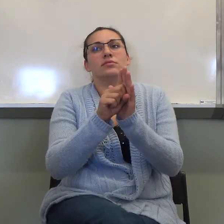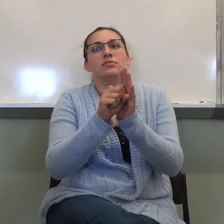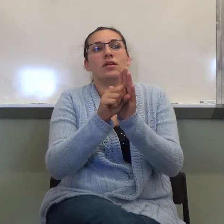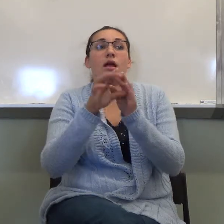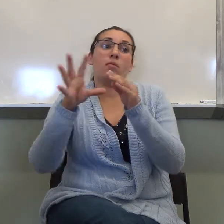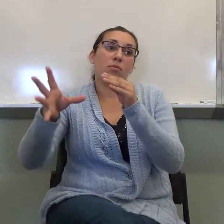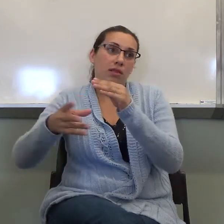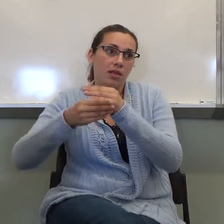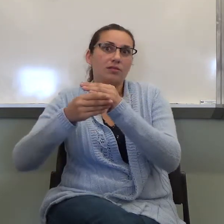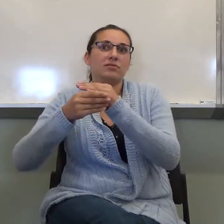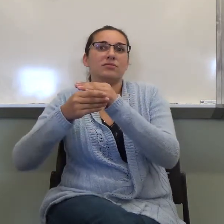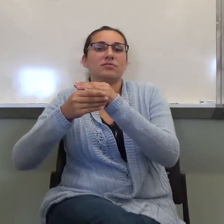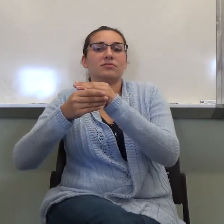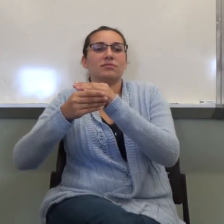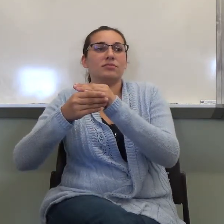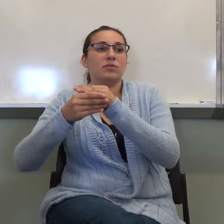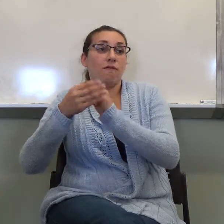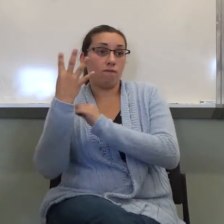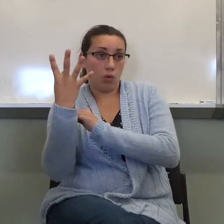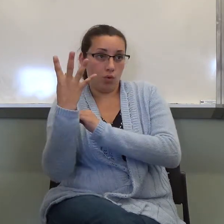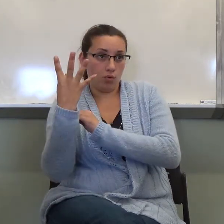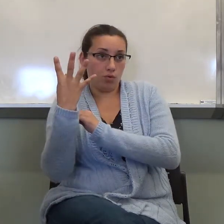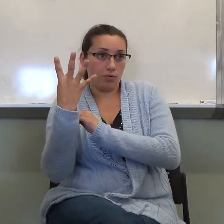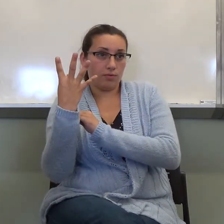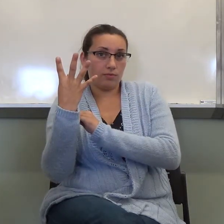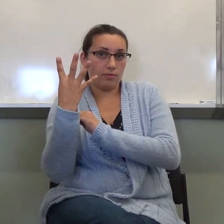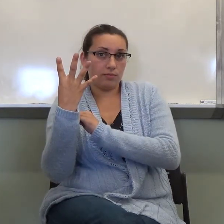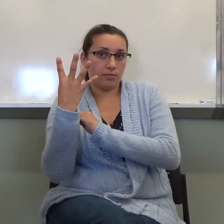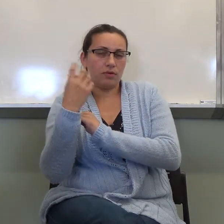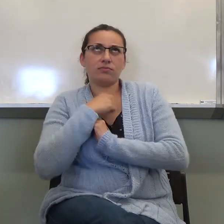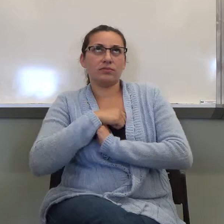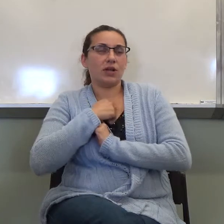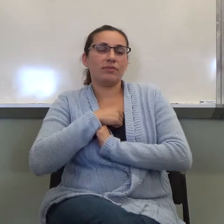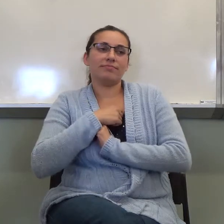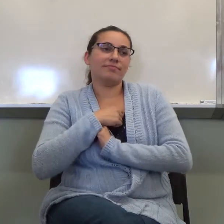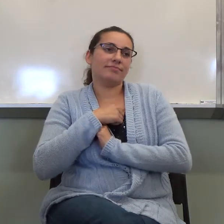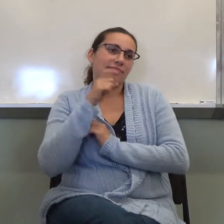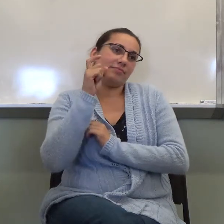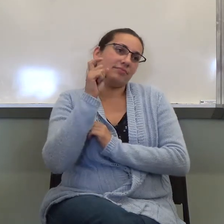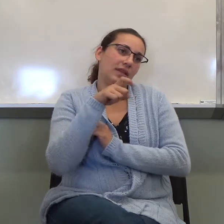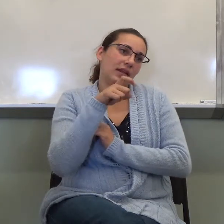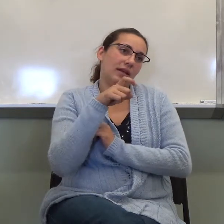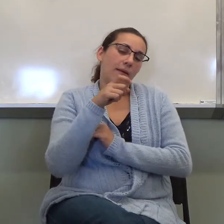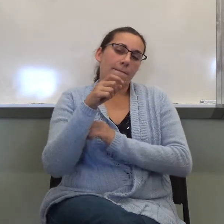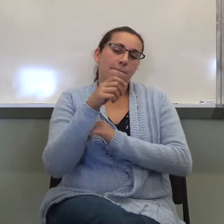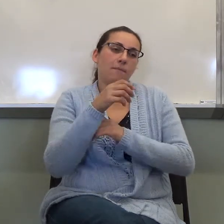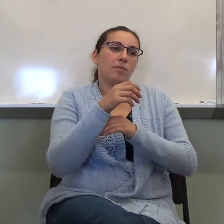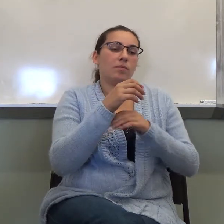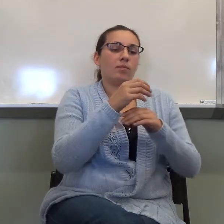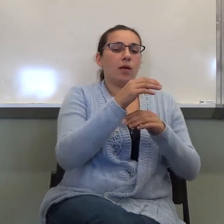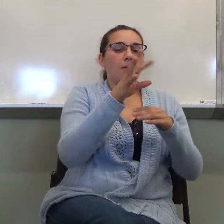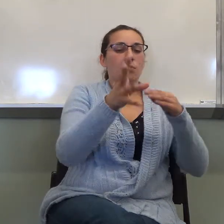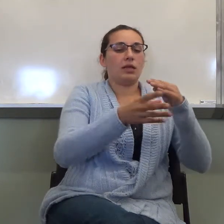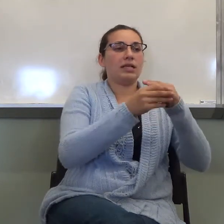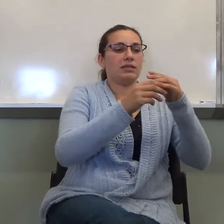plus 4, oh, sorry, we need a box for the plus. That's a